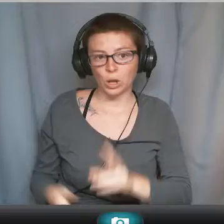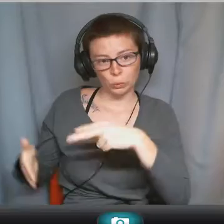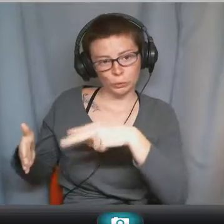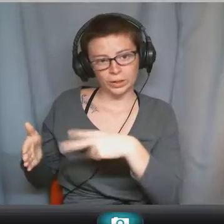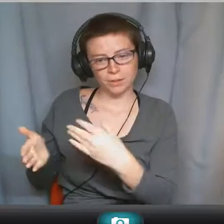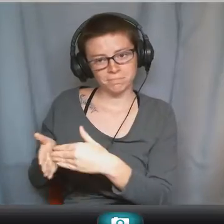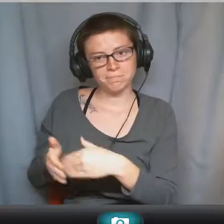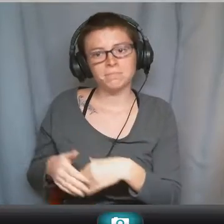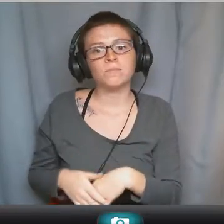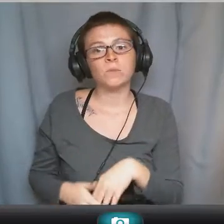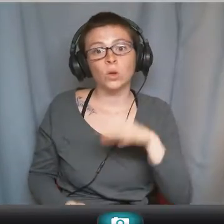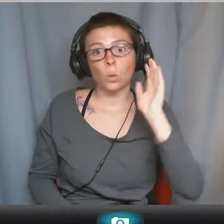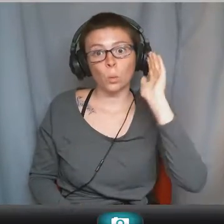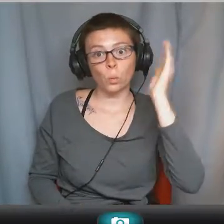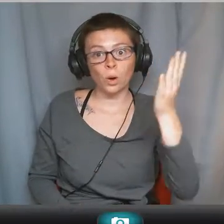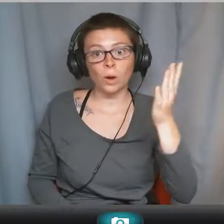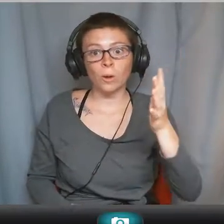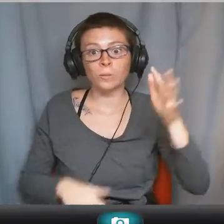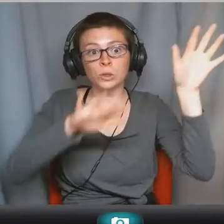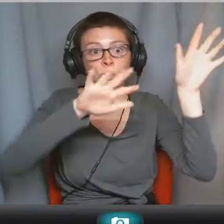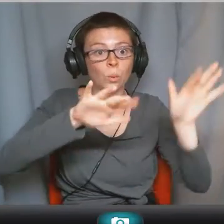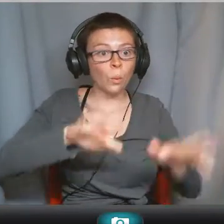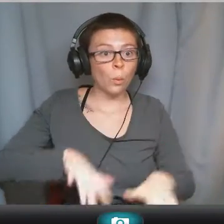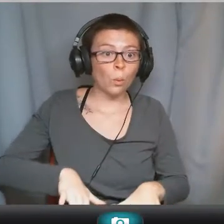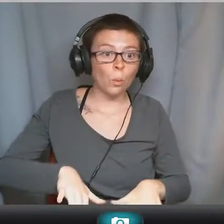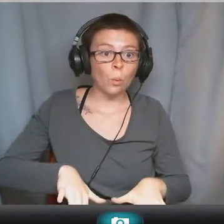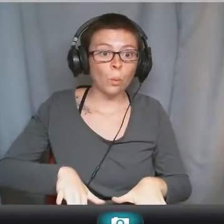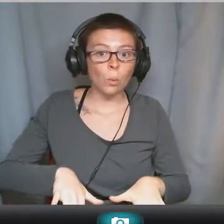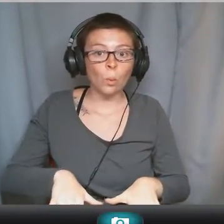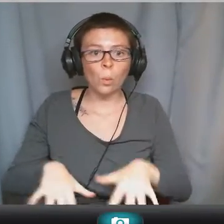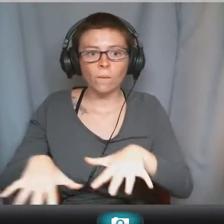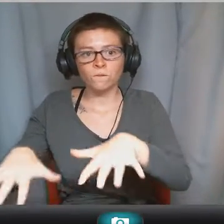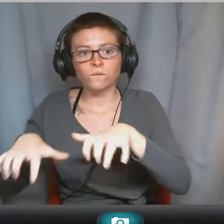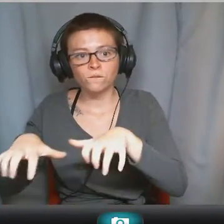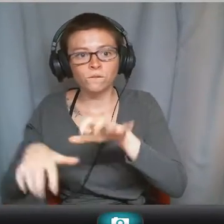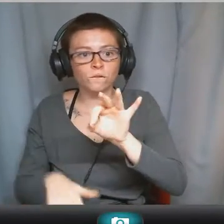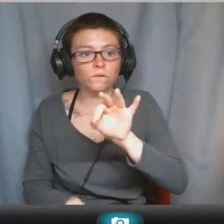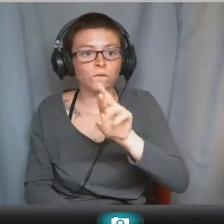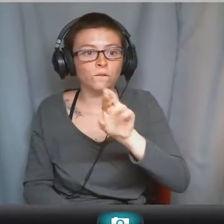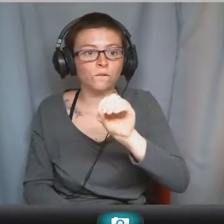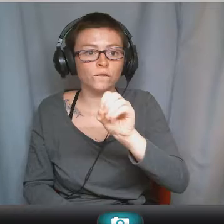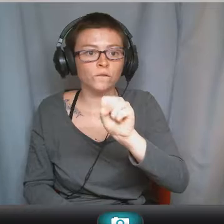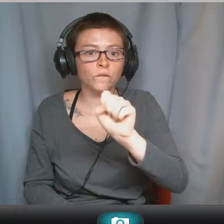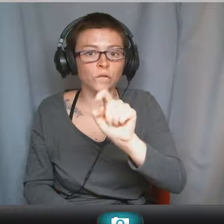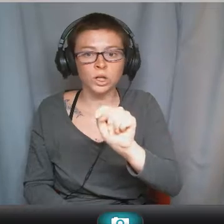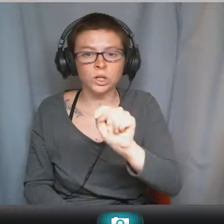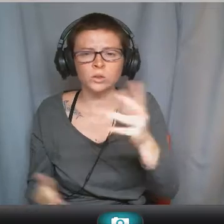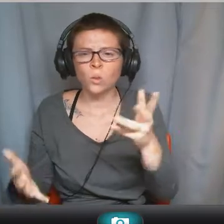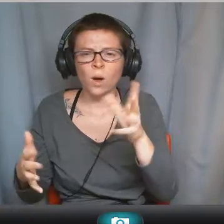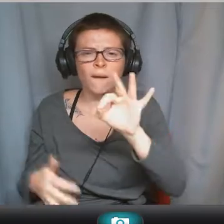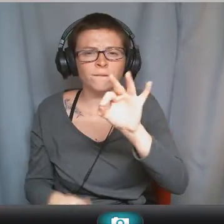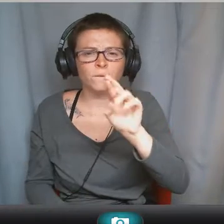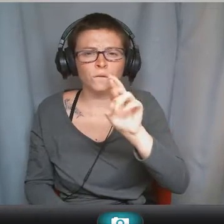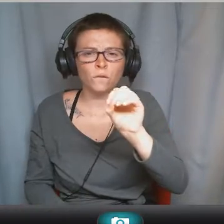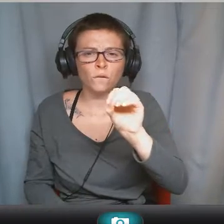a Frost. what's frost? I know. What's frost? I know.